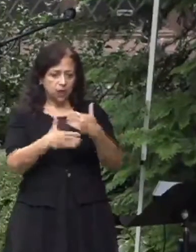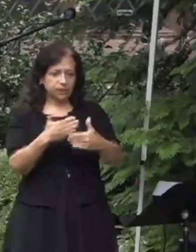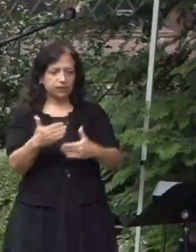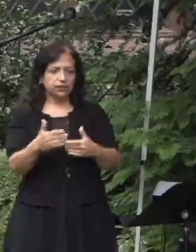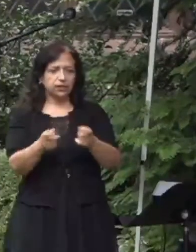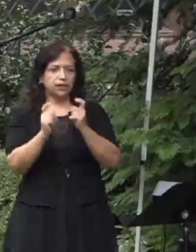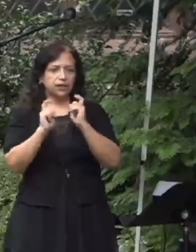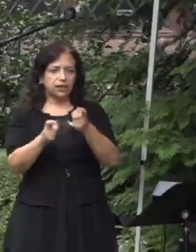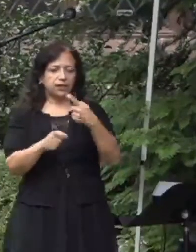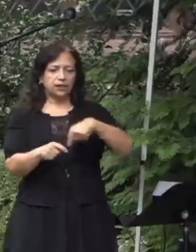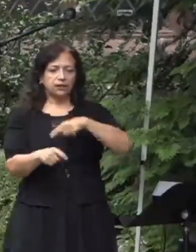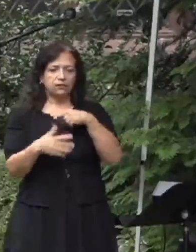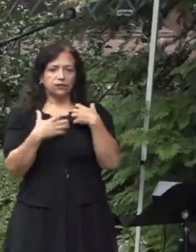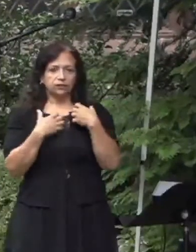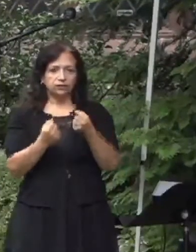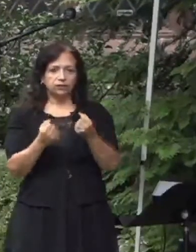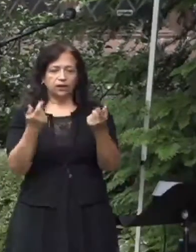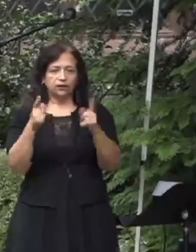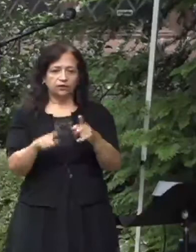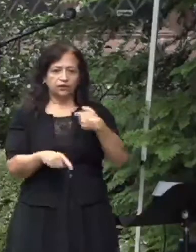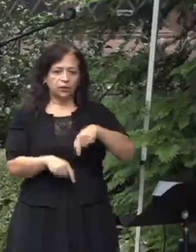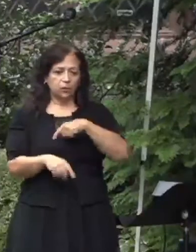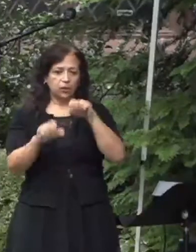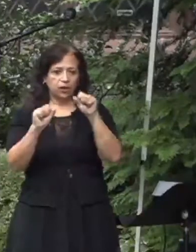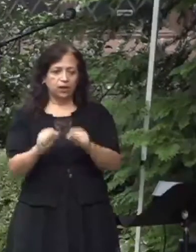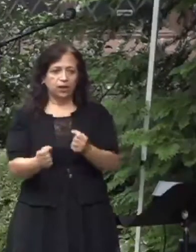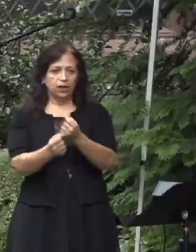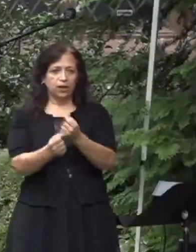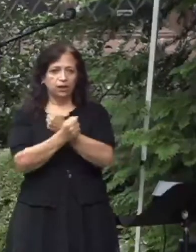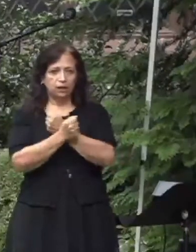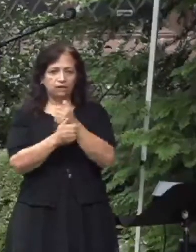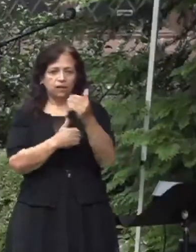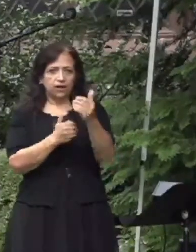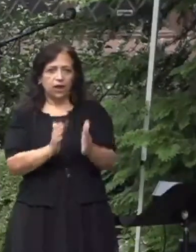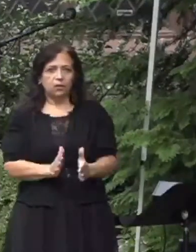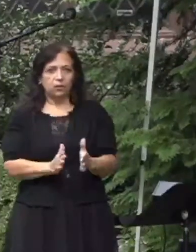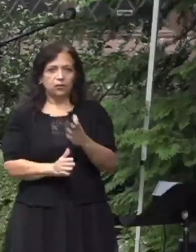us strength so that we can love our neighbors